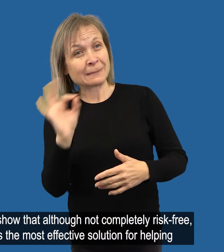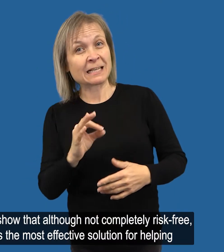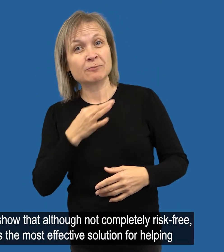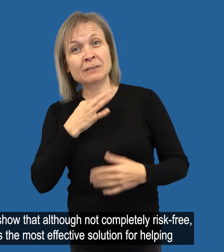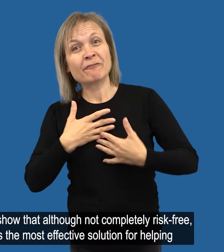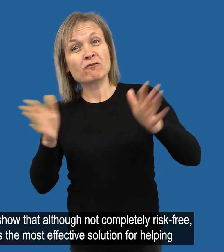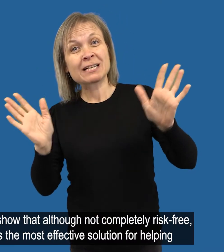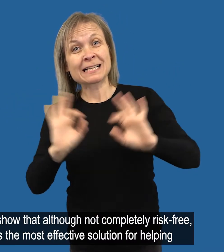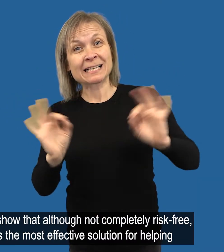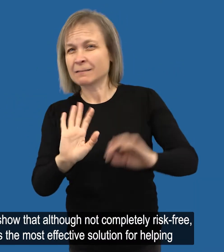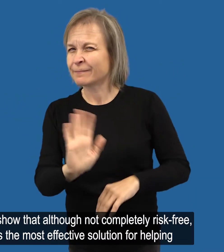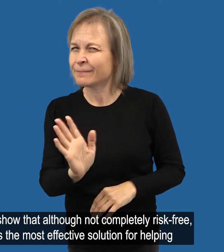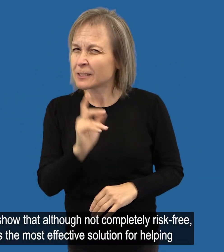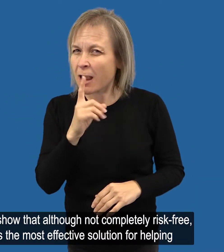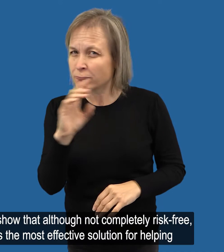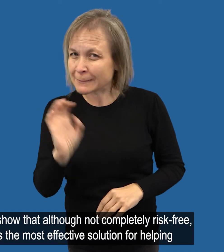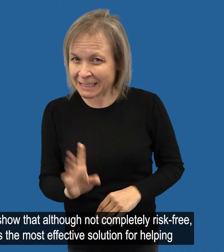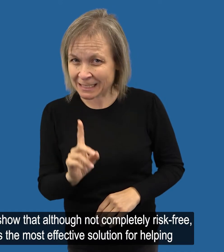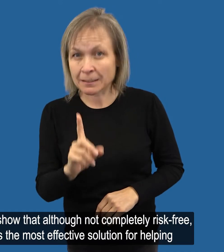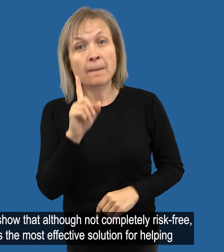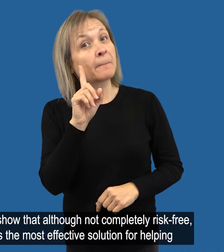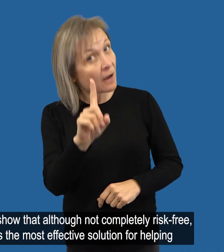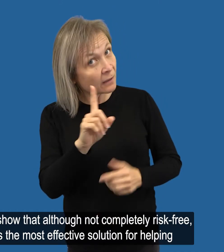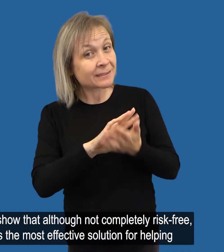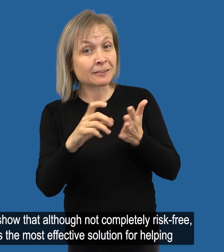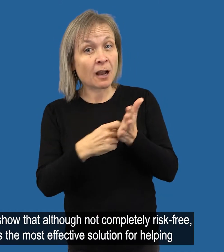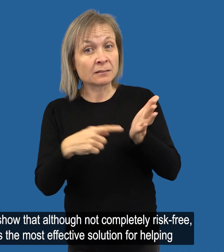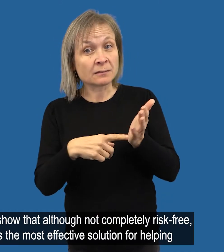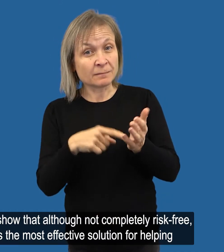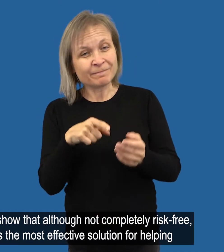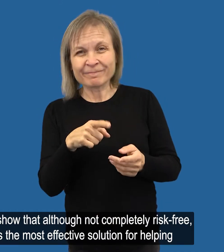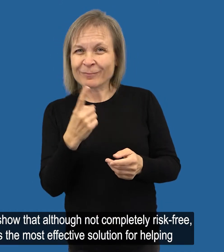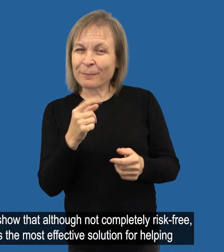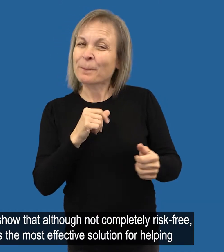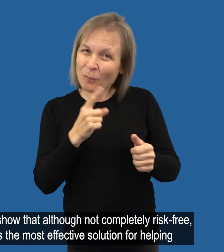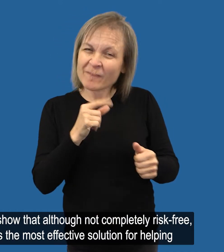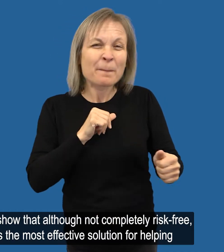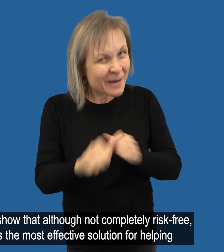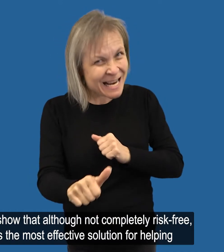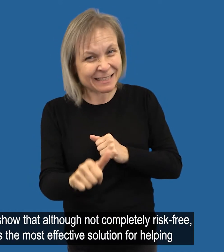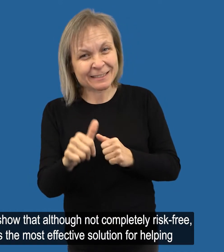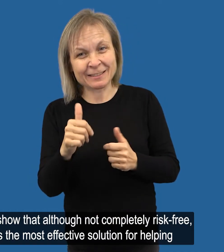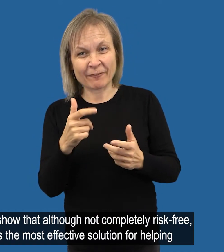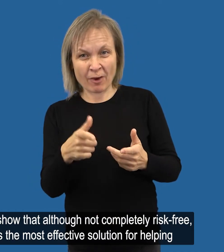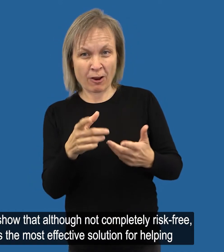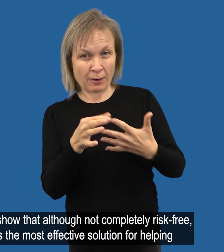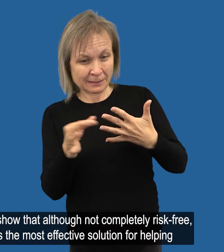Recent findings show that although not completely risk-free, HRT remains the most effective solution for helping with symptoms